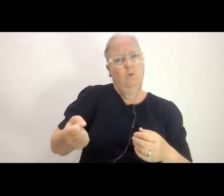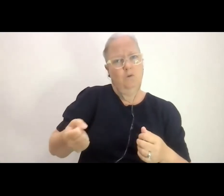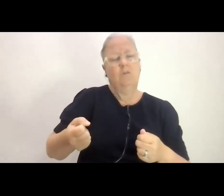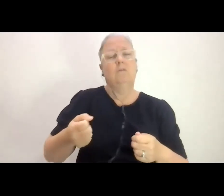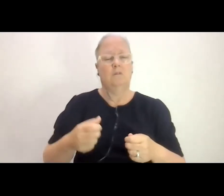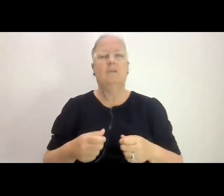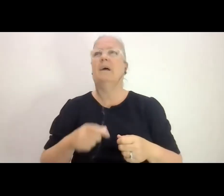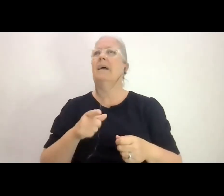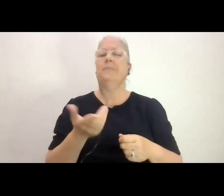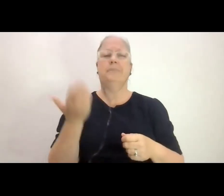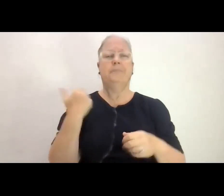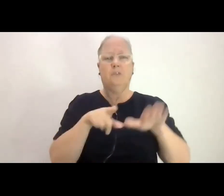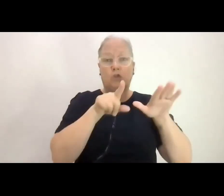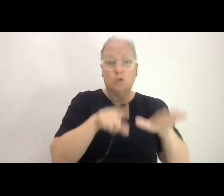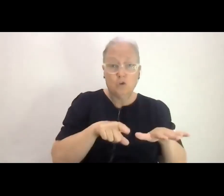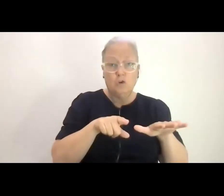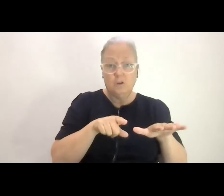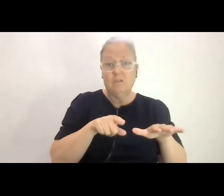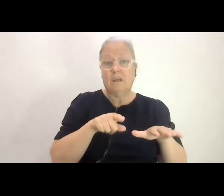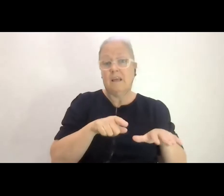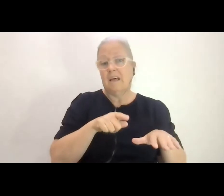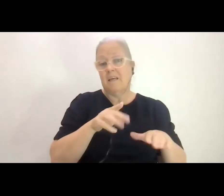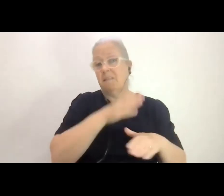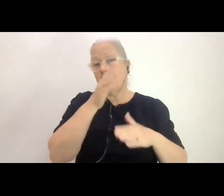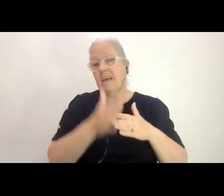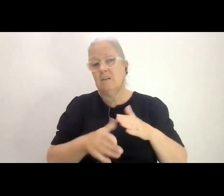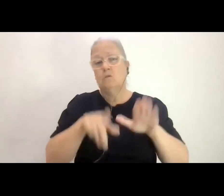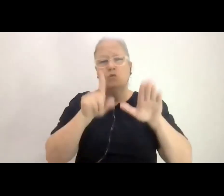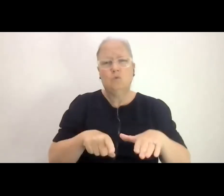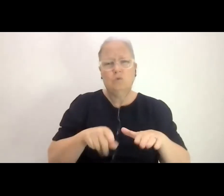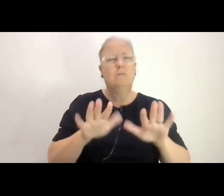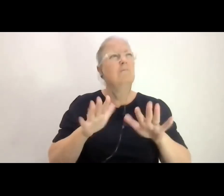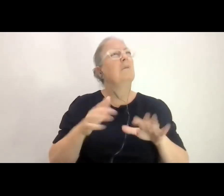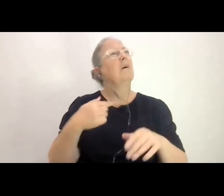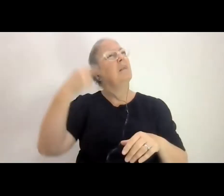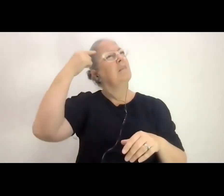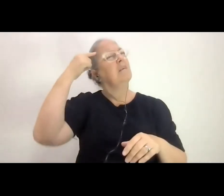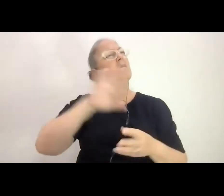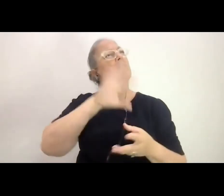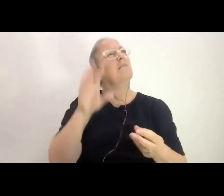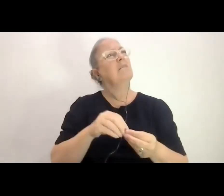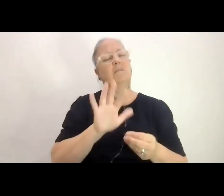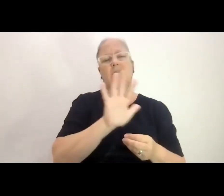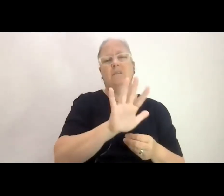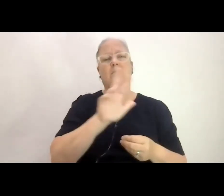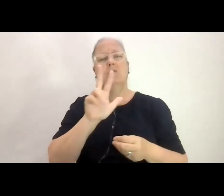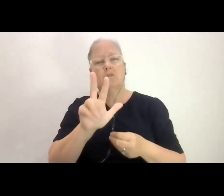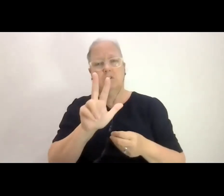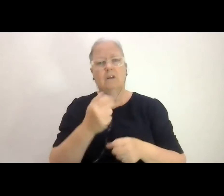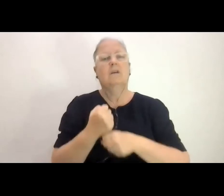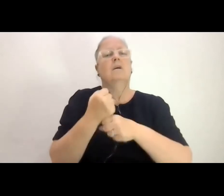of June and at the late of June, which we have around 53 representatives of the people